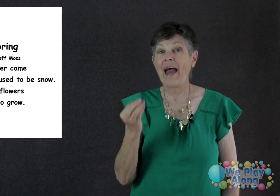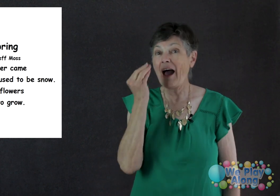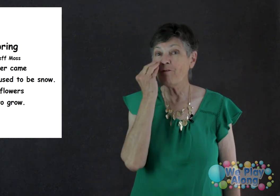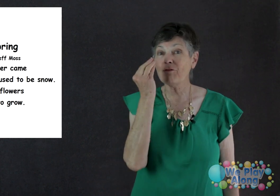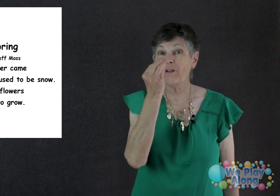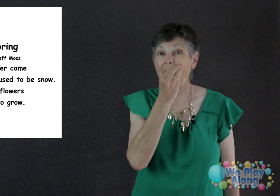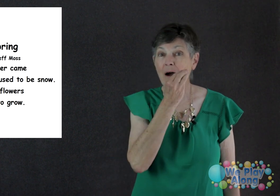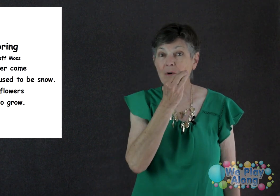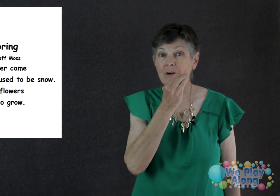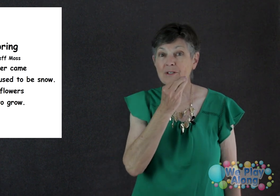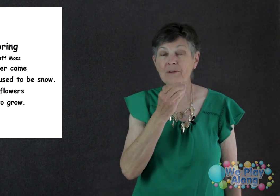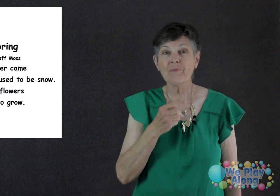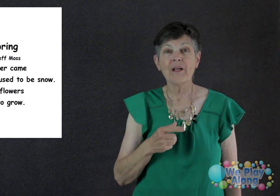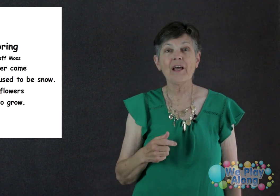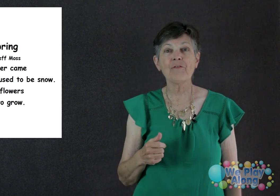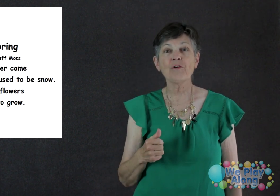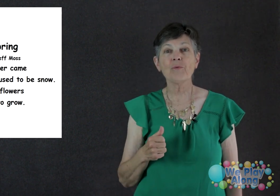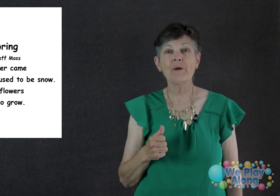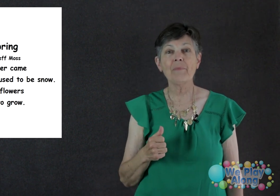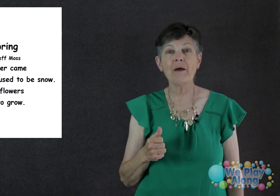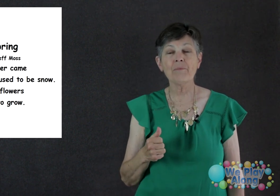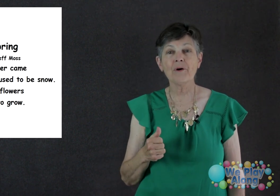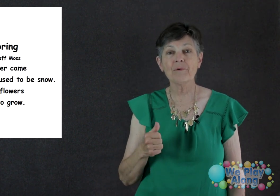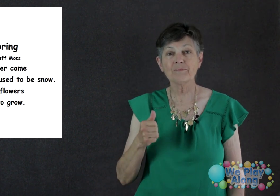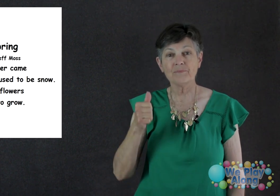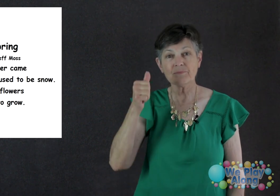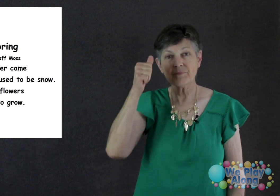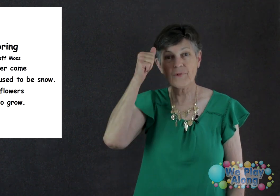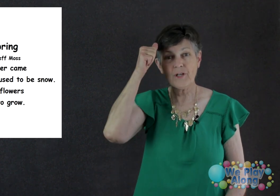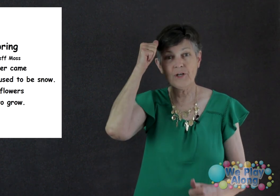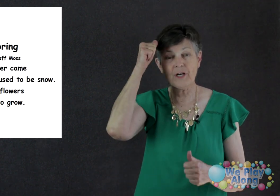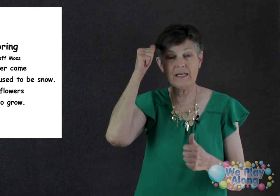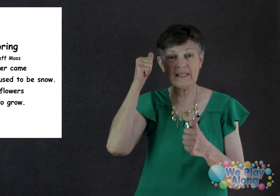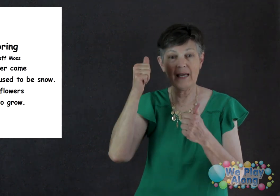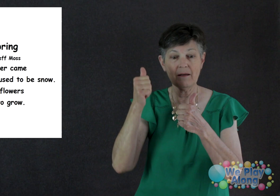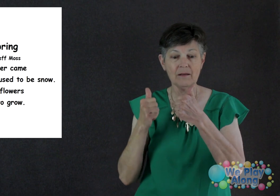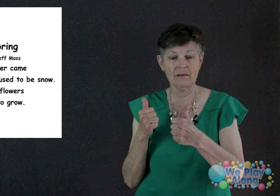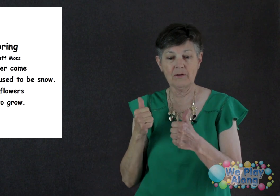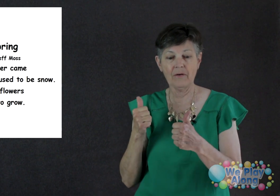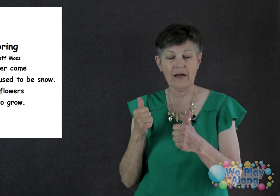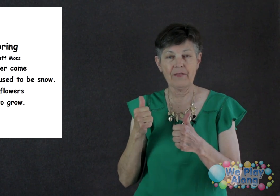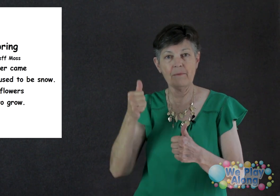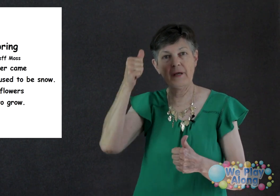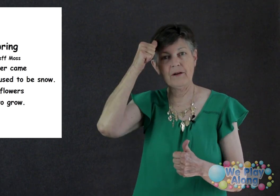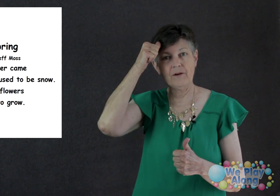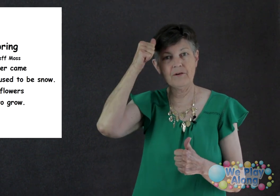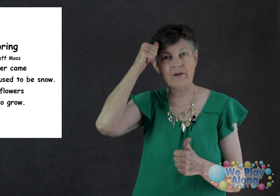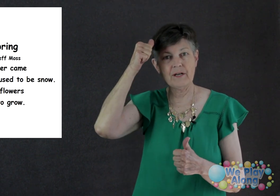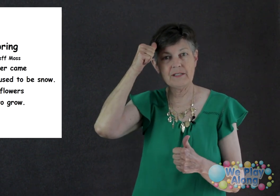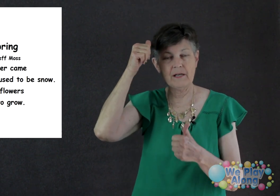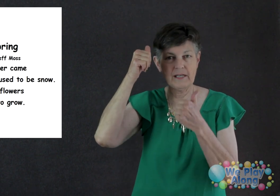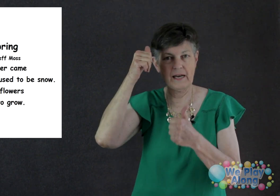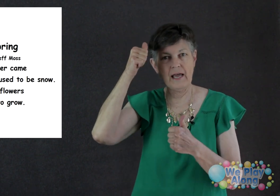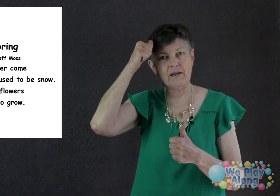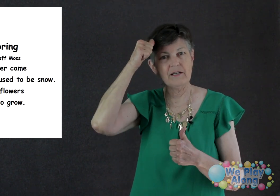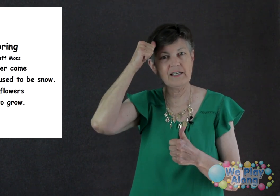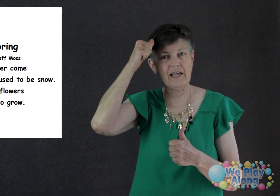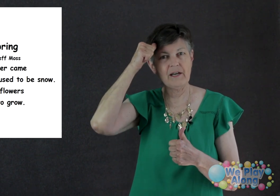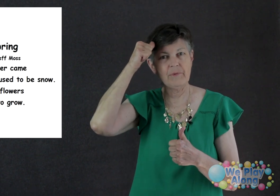that flowers, now for remember, you're going to take, you've got a thumb down here and you've got a 10 hand and a 10 hand up here.